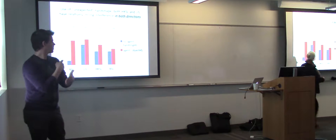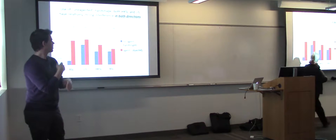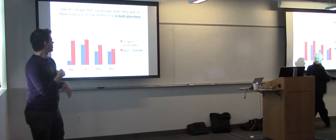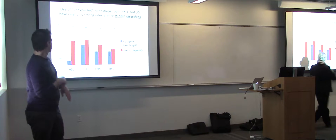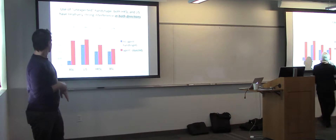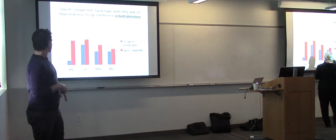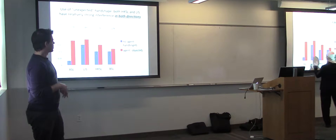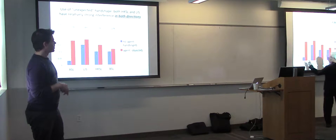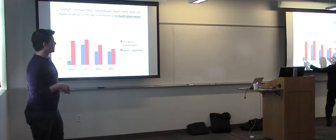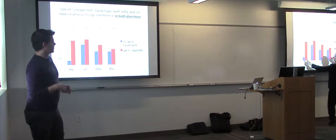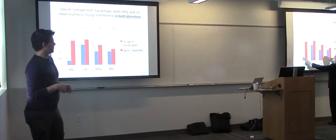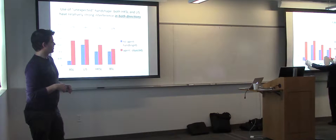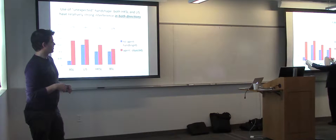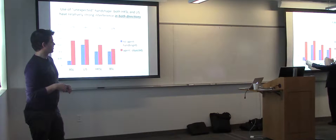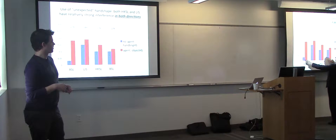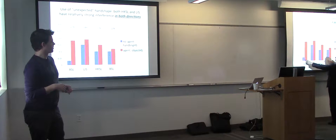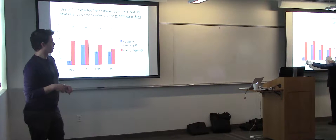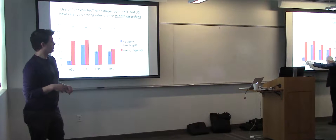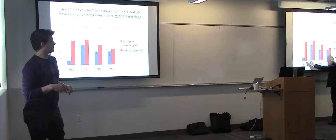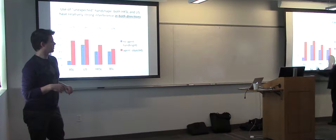that here we saw this